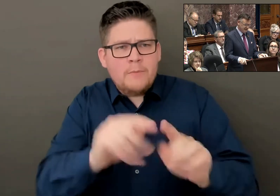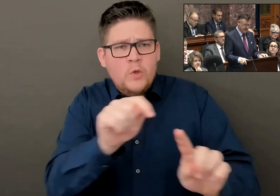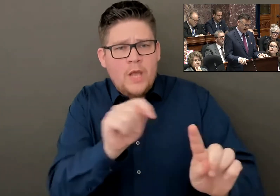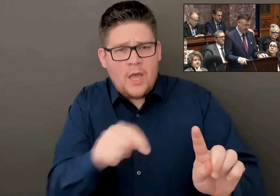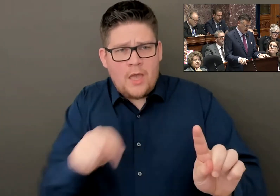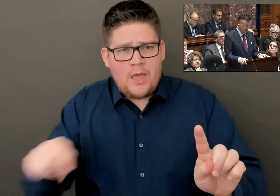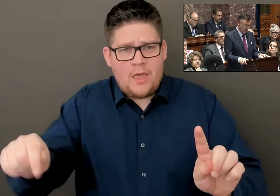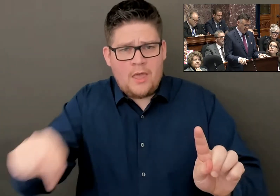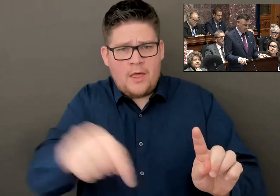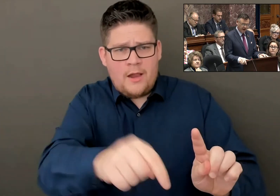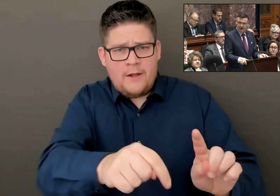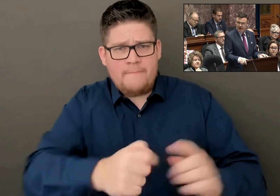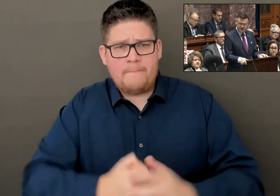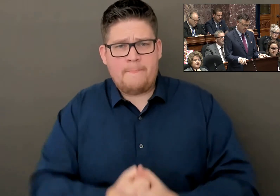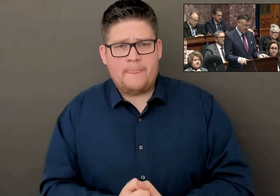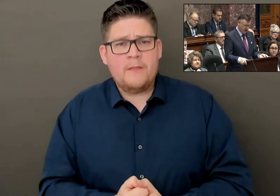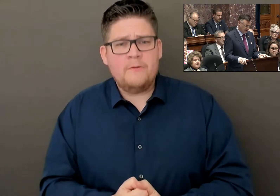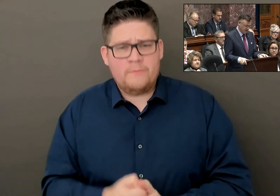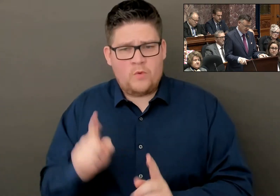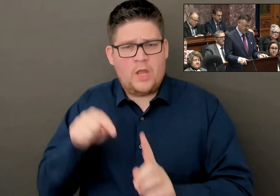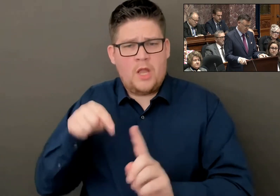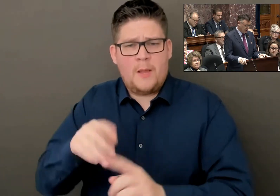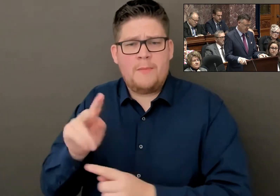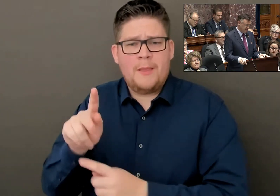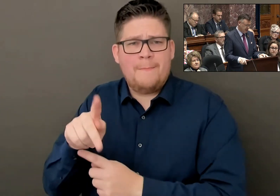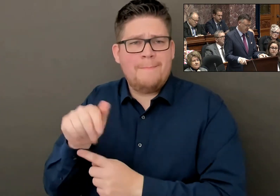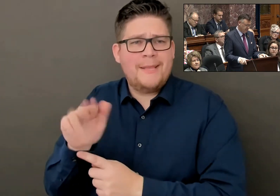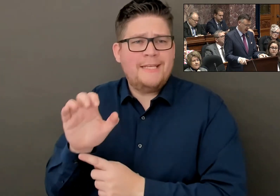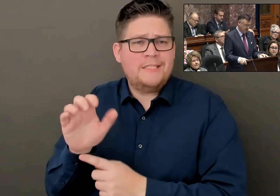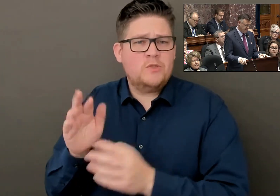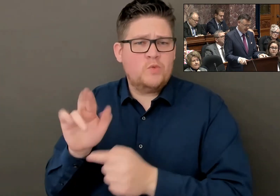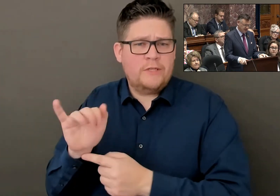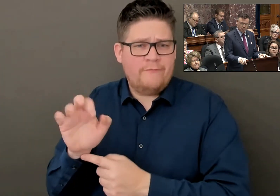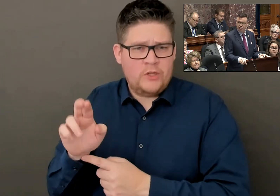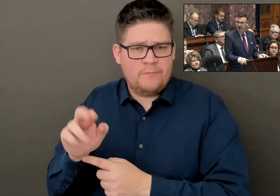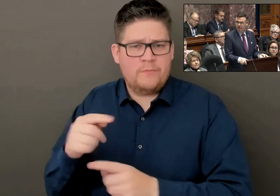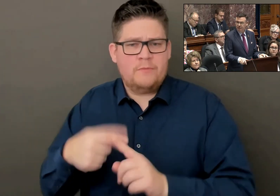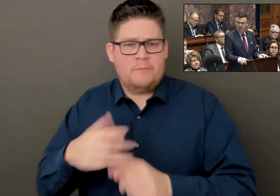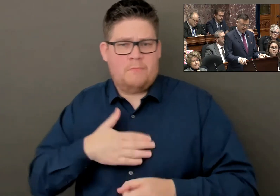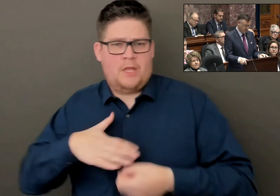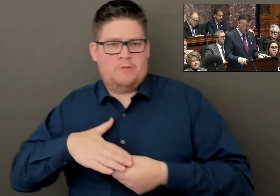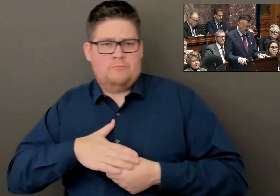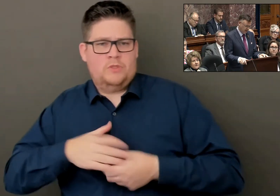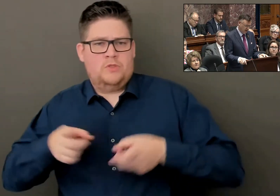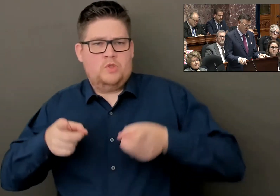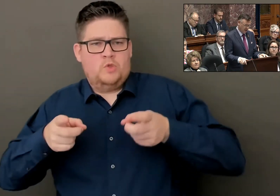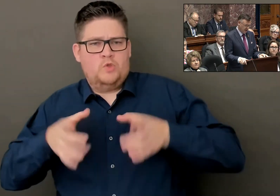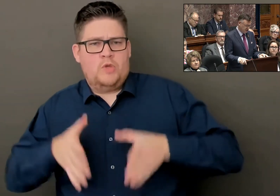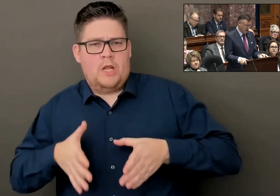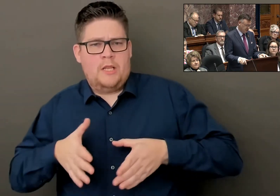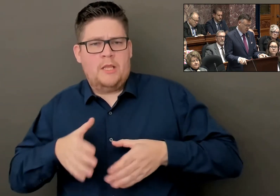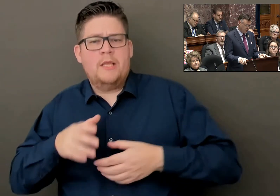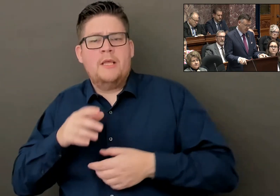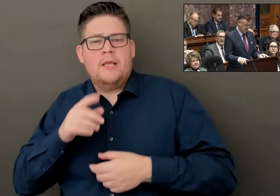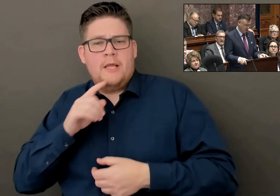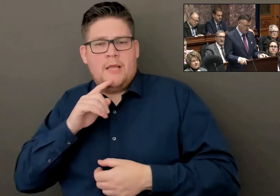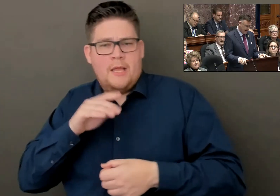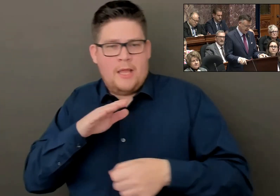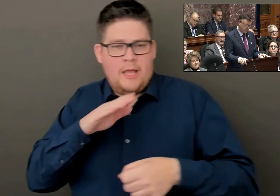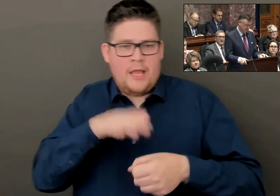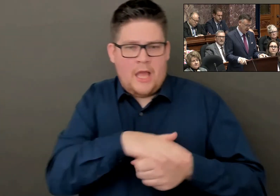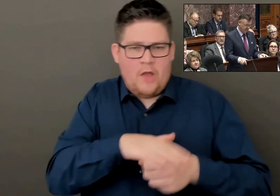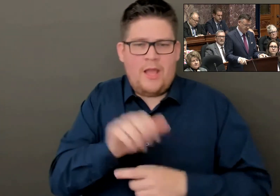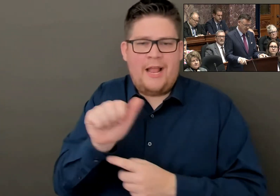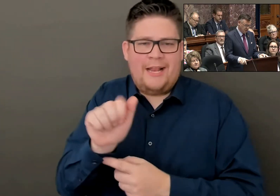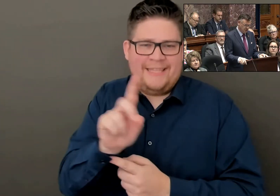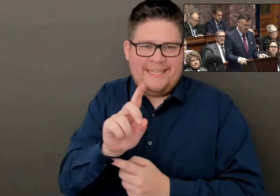areas D and E. Recognizing the challenges that patients and their families faced when traveling for medical care, they sought to